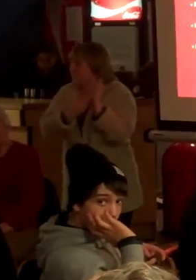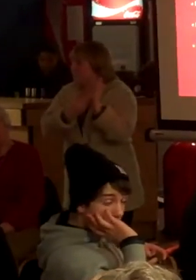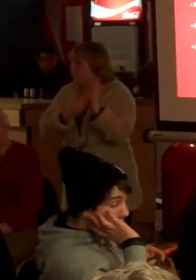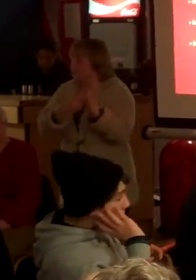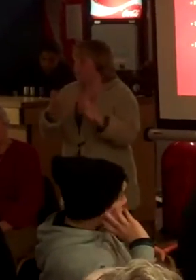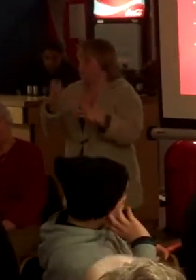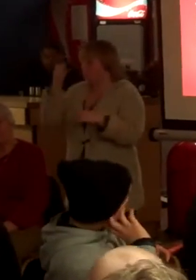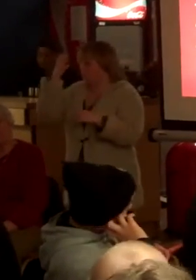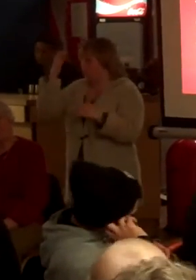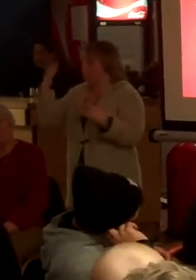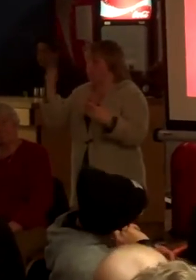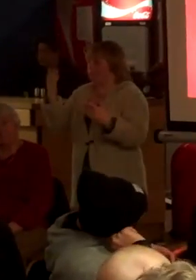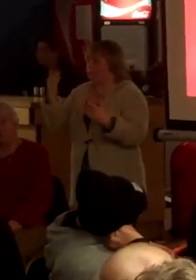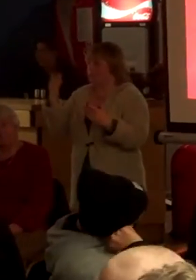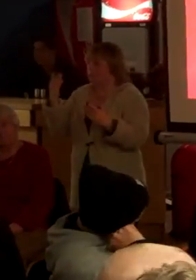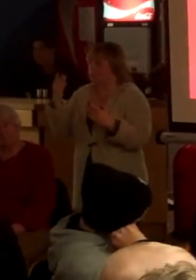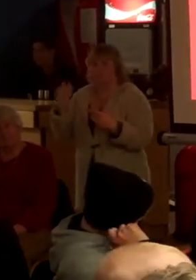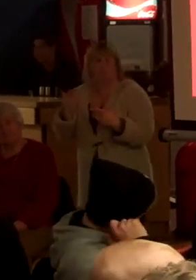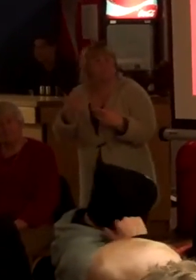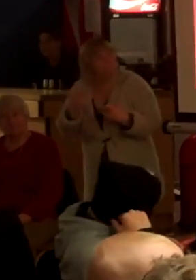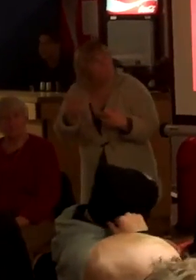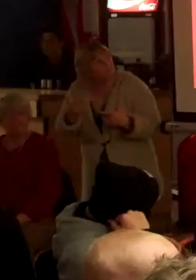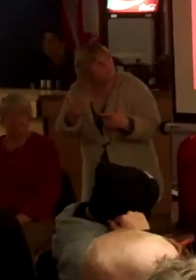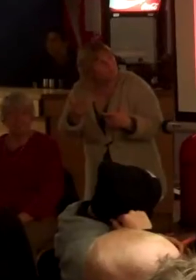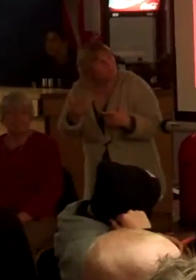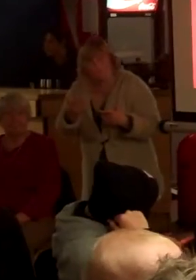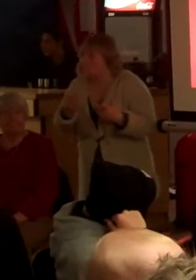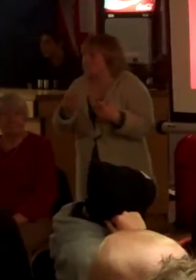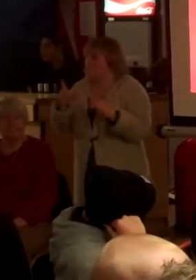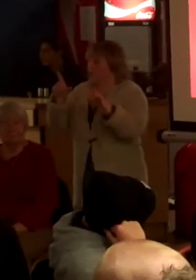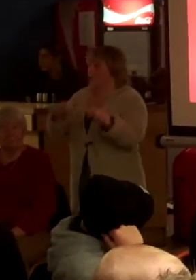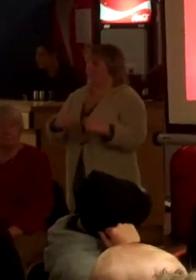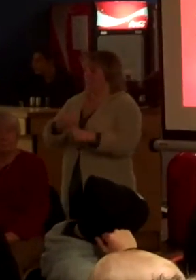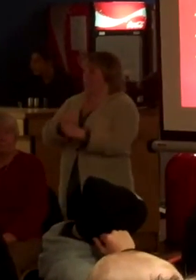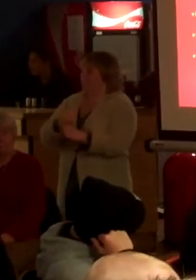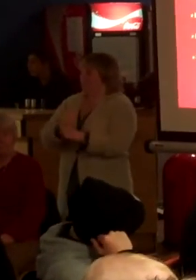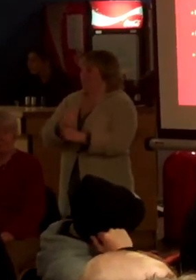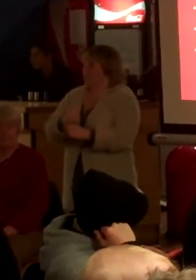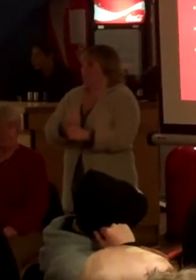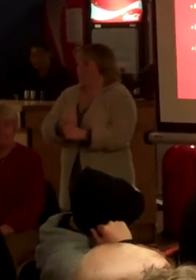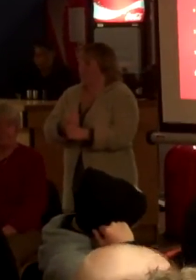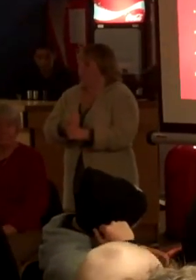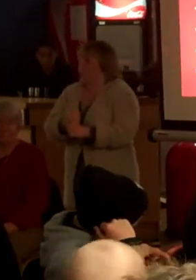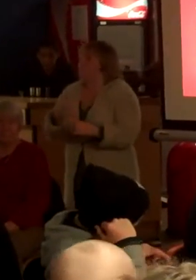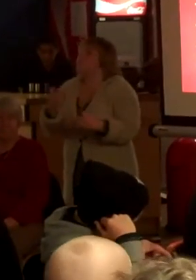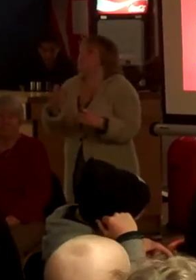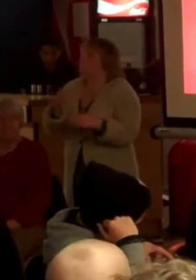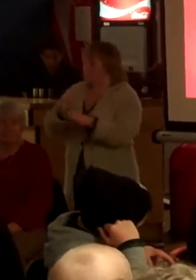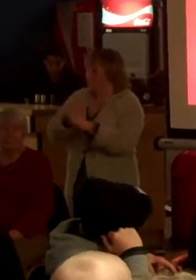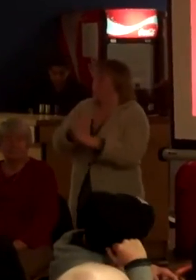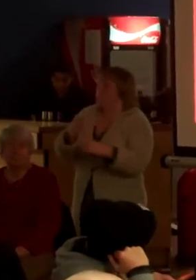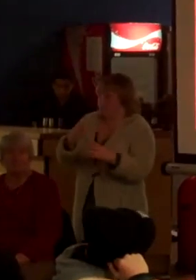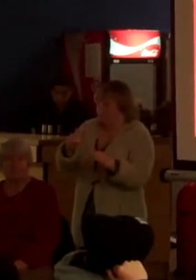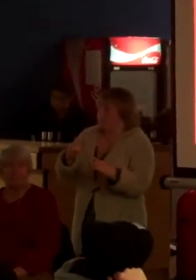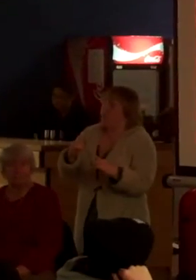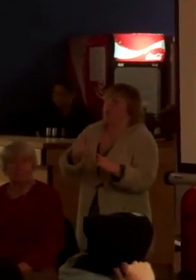lack of their jobs which cannot be done because people lack the skills.